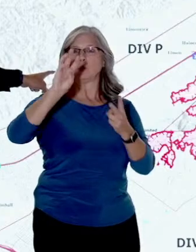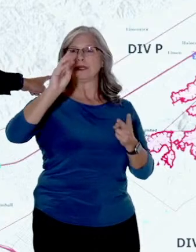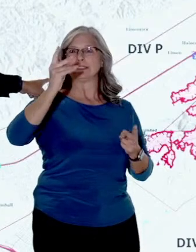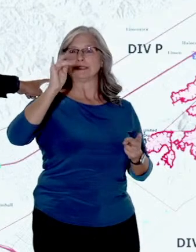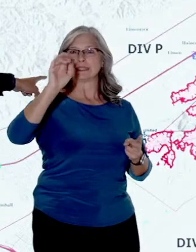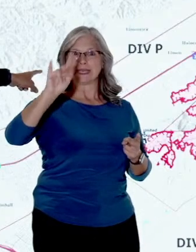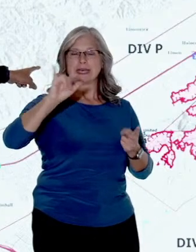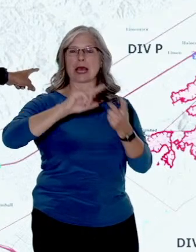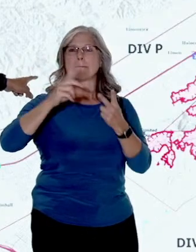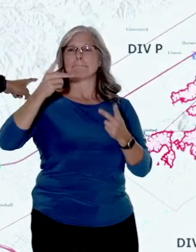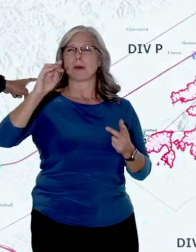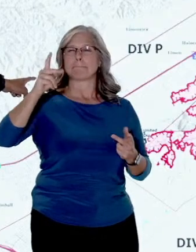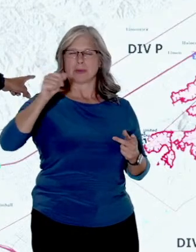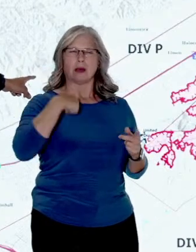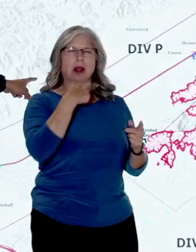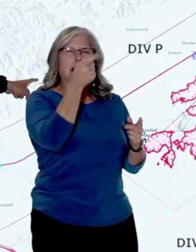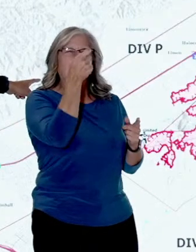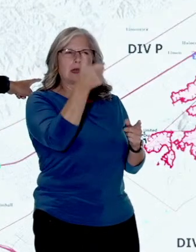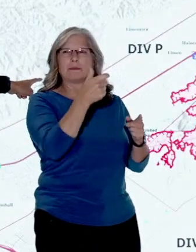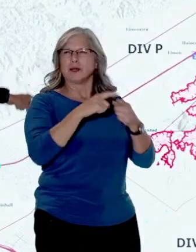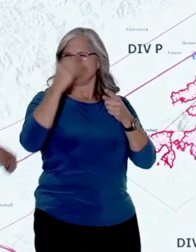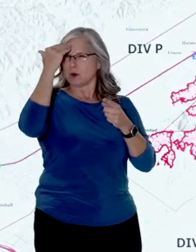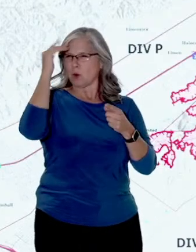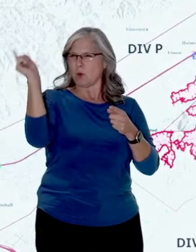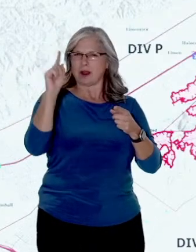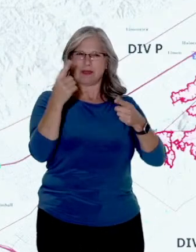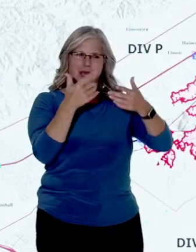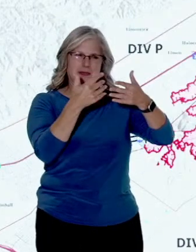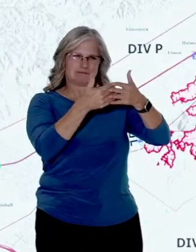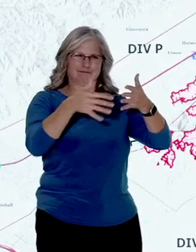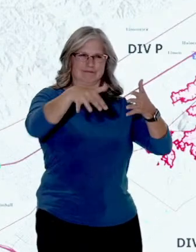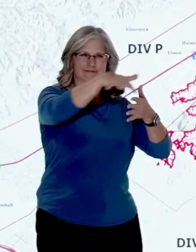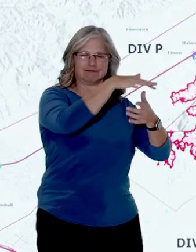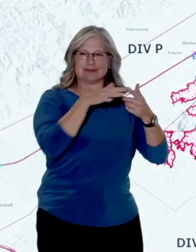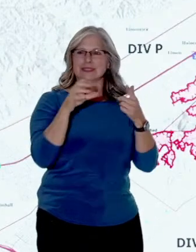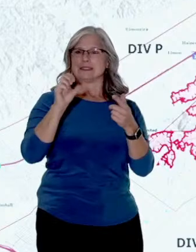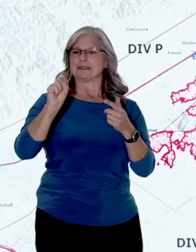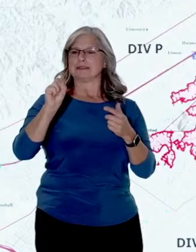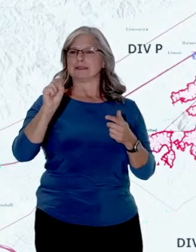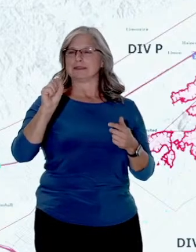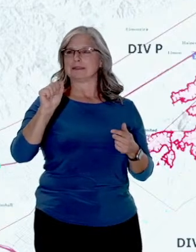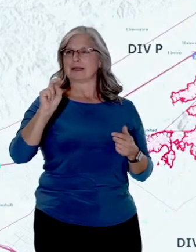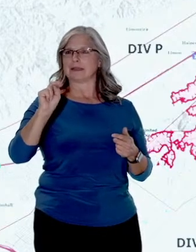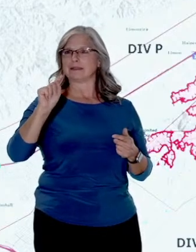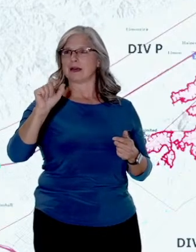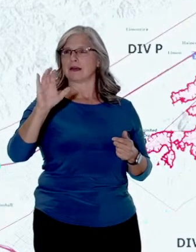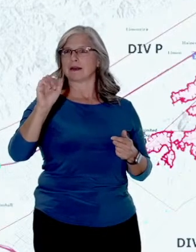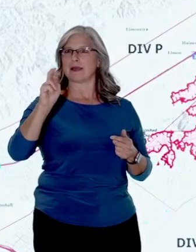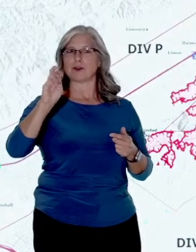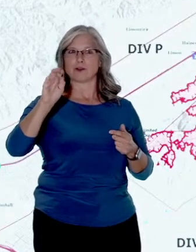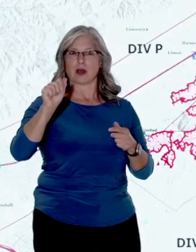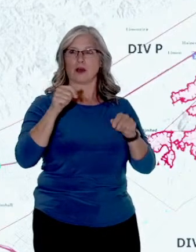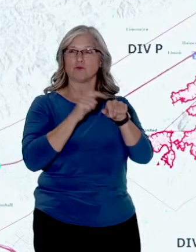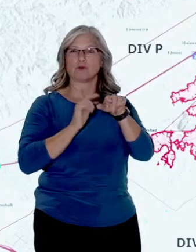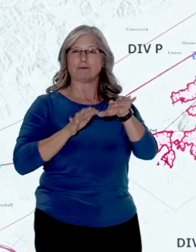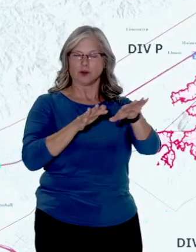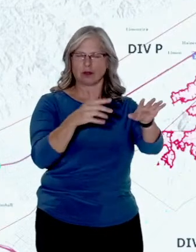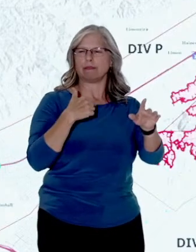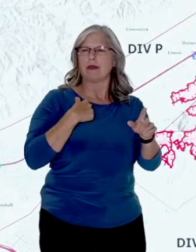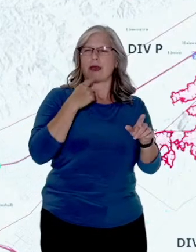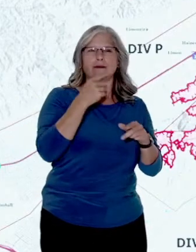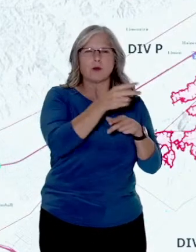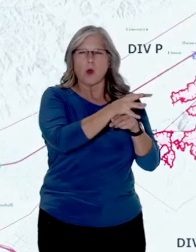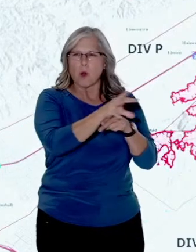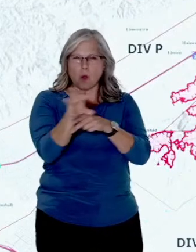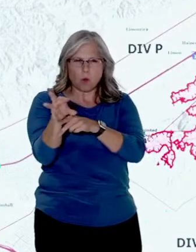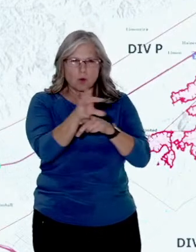had was a little bit down by the Todd Road Jail, if you guys are familiar with it, in the Santa Clara River bottom. We did have a spot fire there yesterday. They have hose lines and crews engaged in